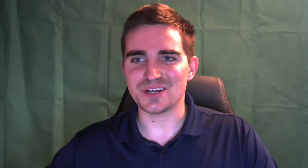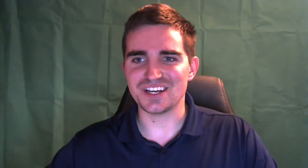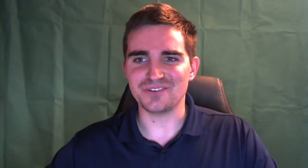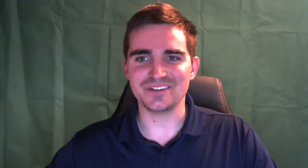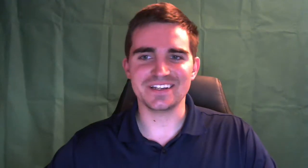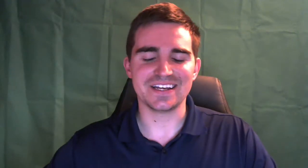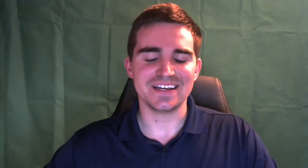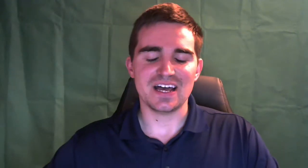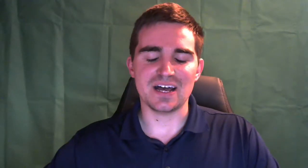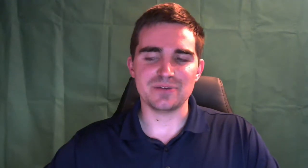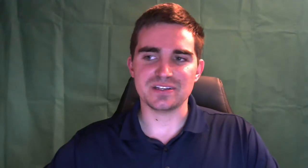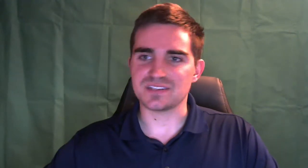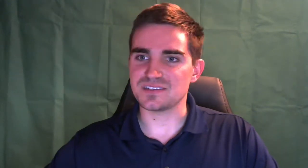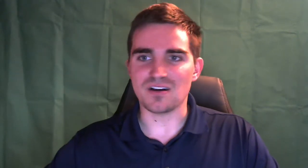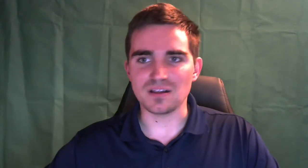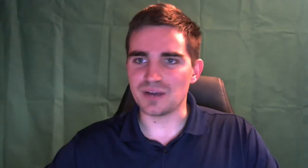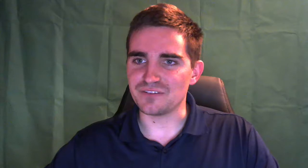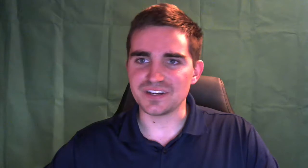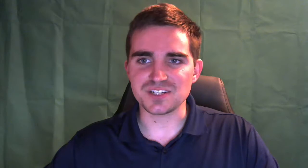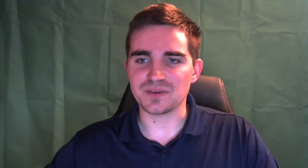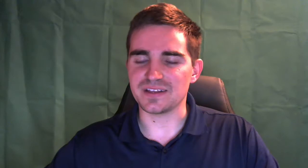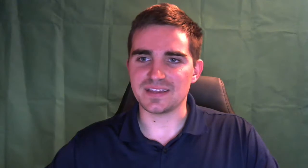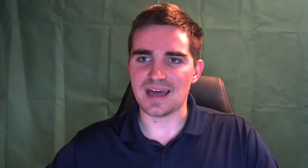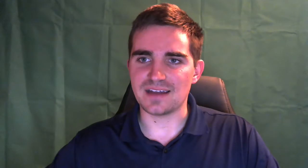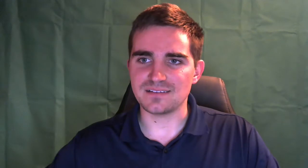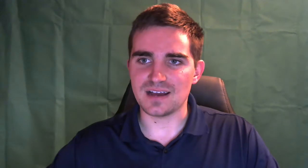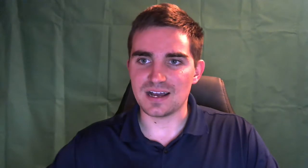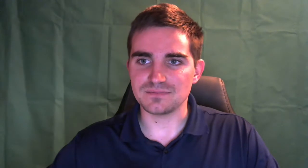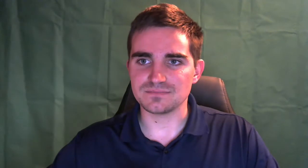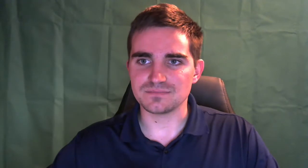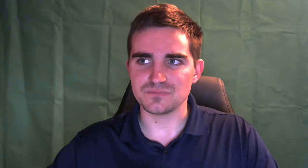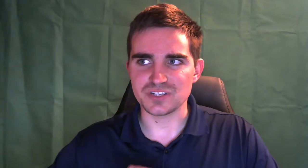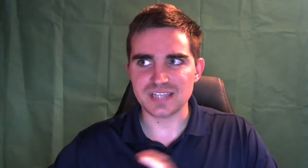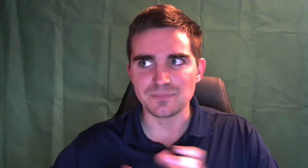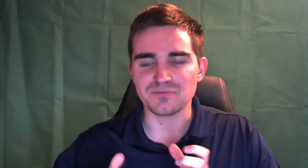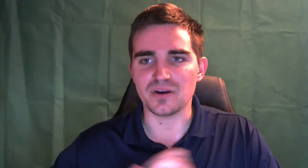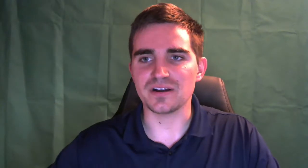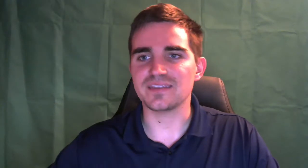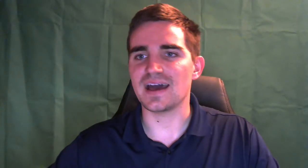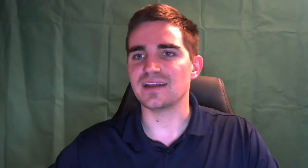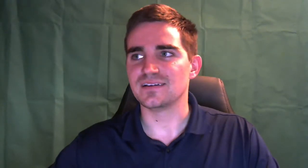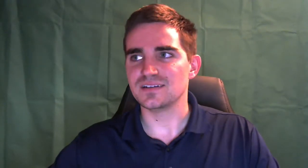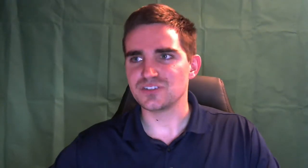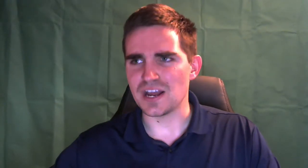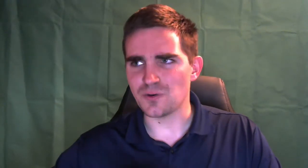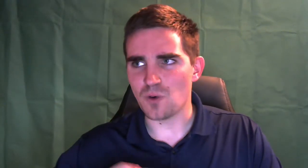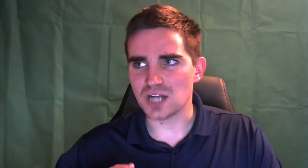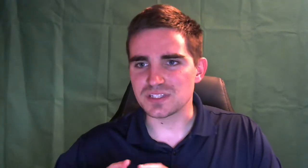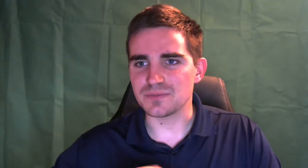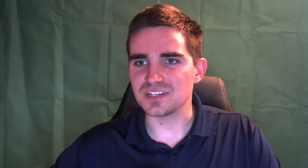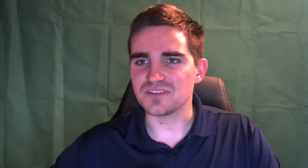channel, really, because it's all about fingerspelling and that receptive part, that trying to watch what somebody's